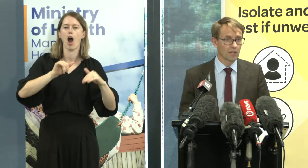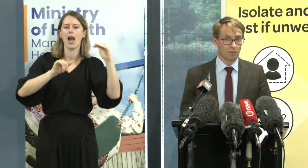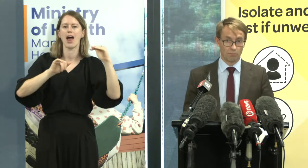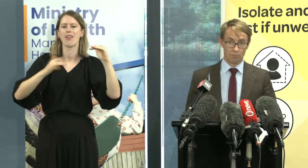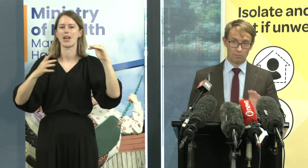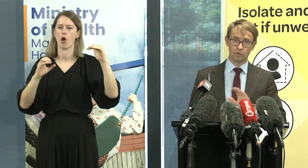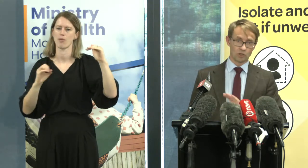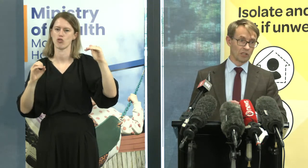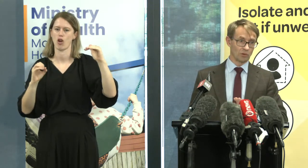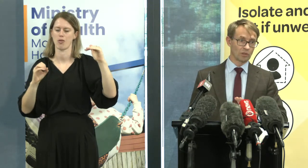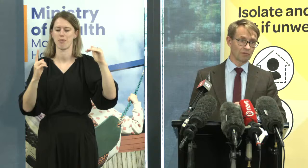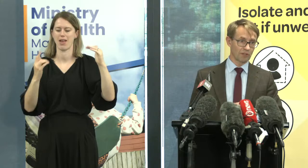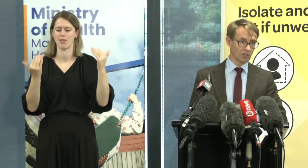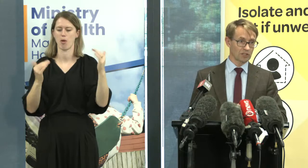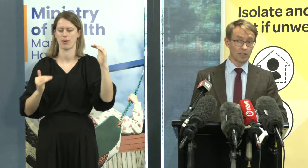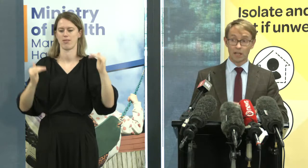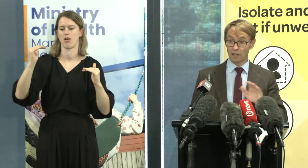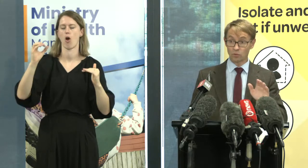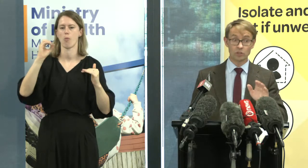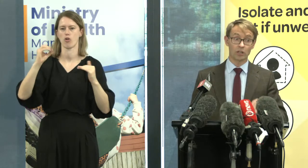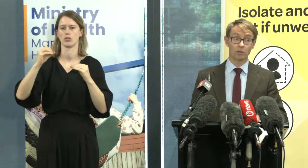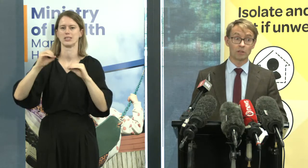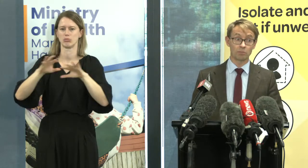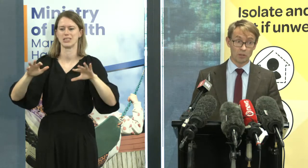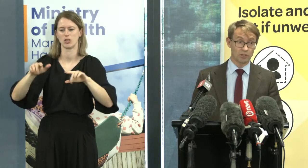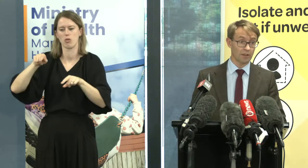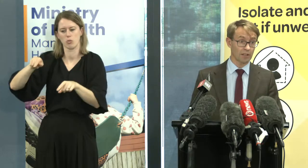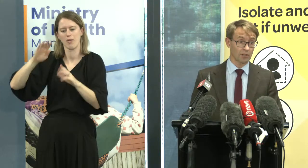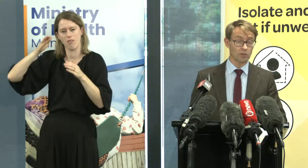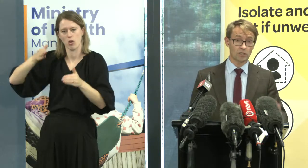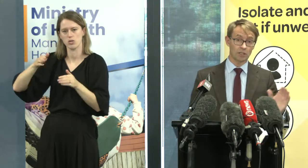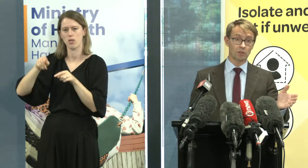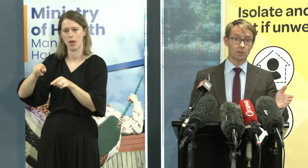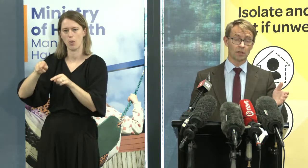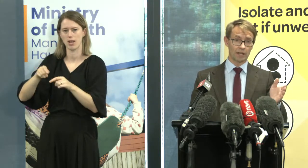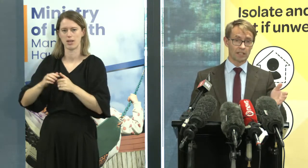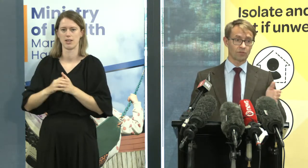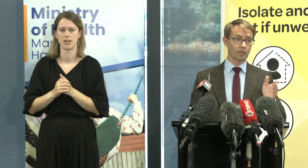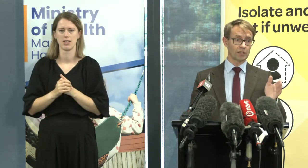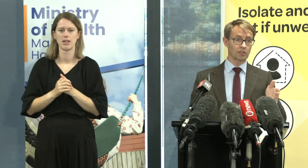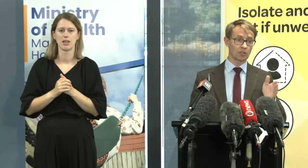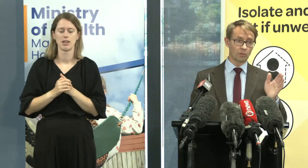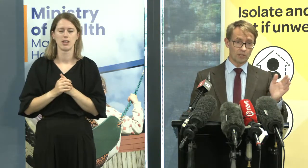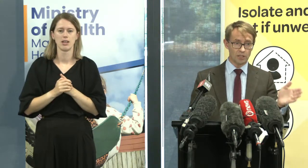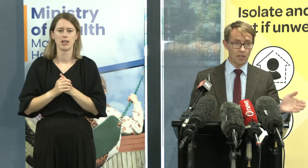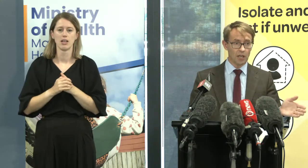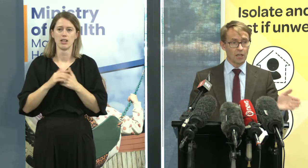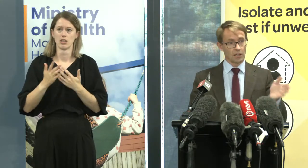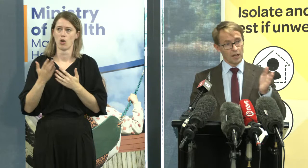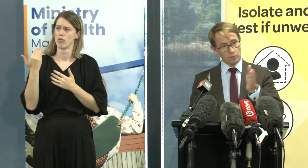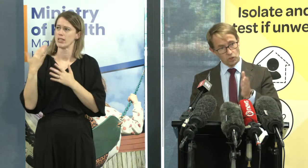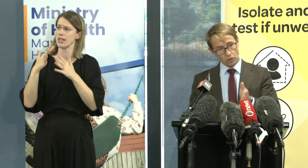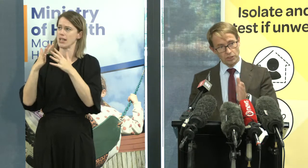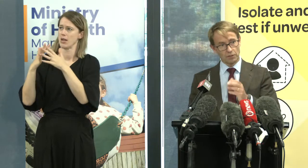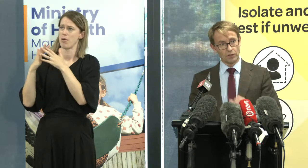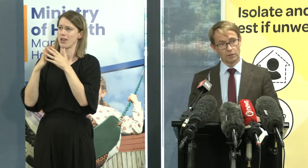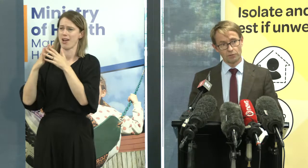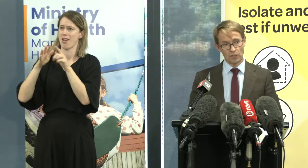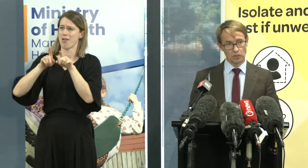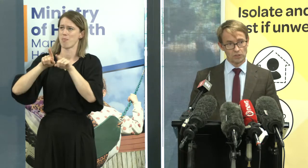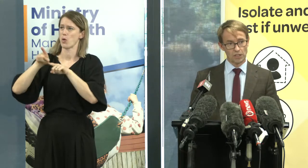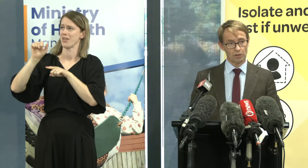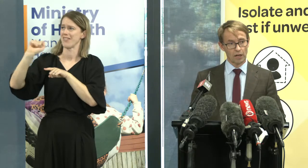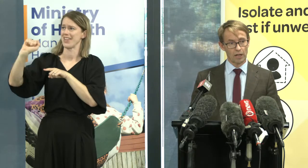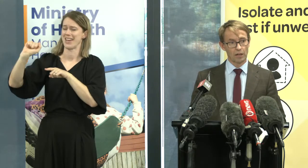causing virtually all the infections here and also in most other countries. And even in the last few days in the US, now the majority of